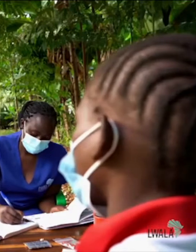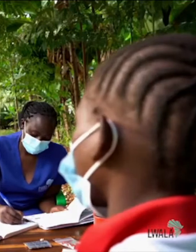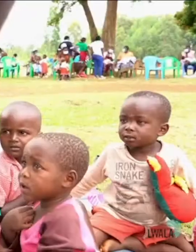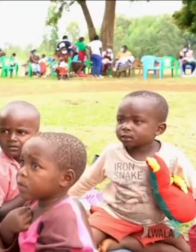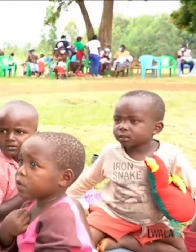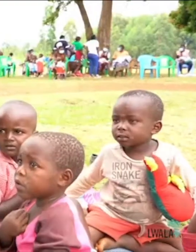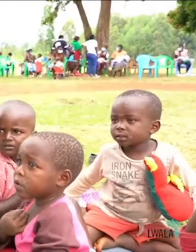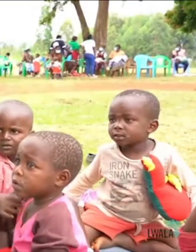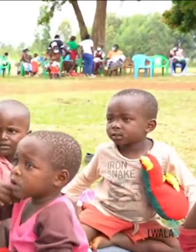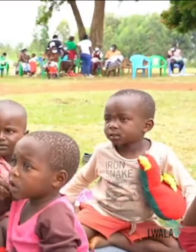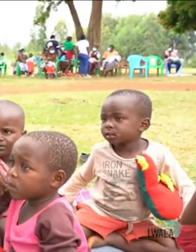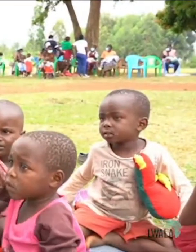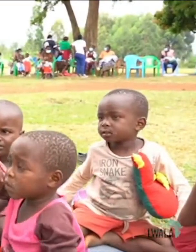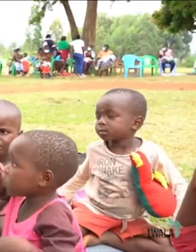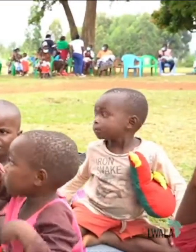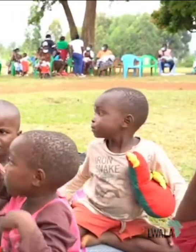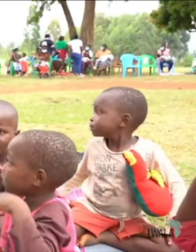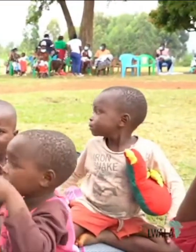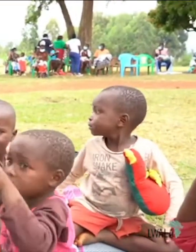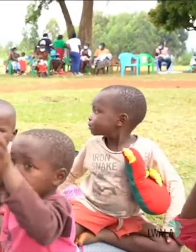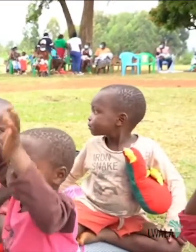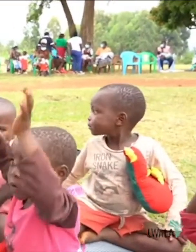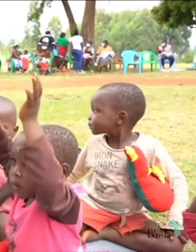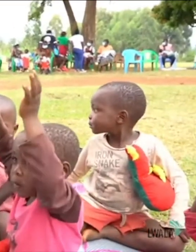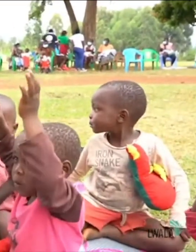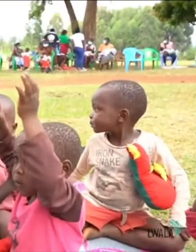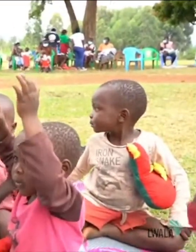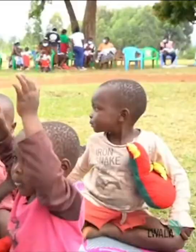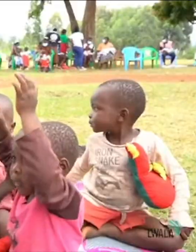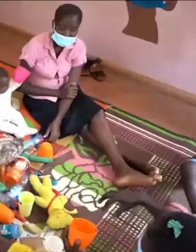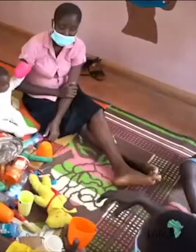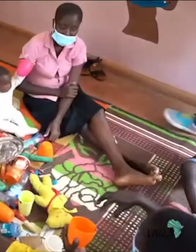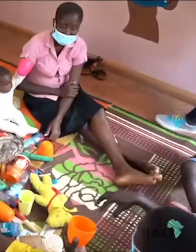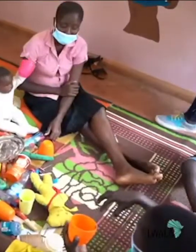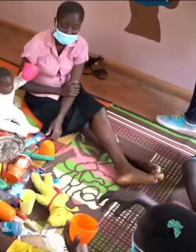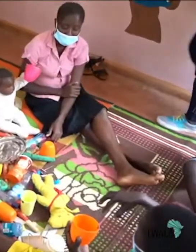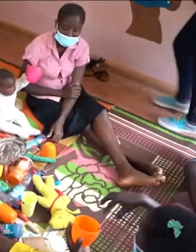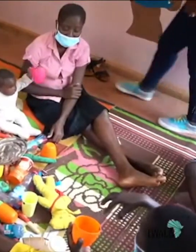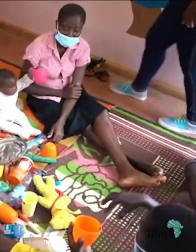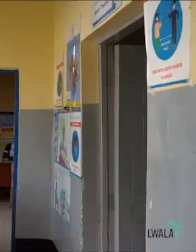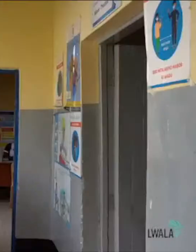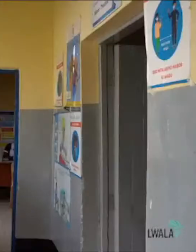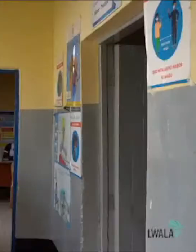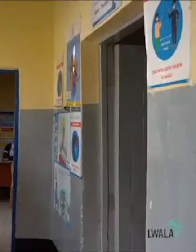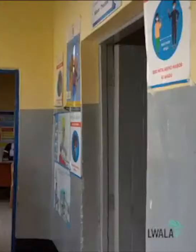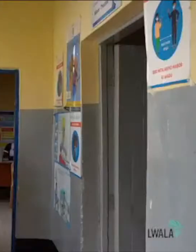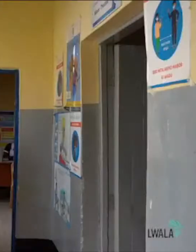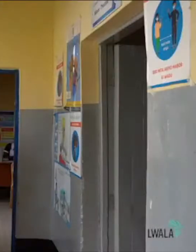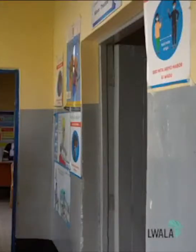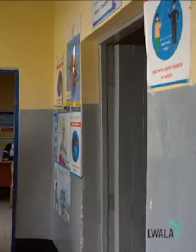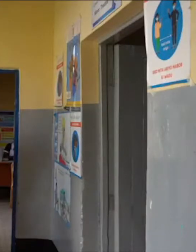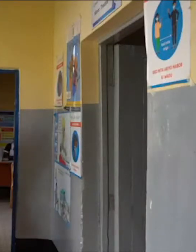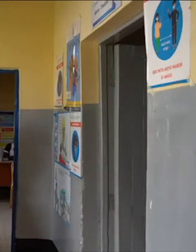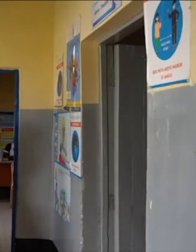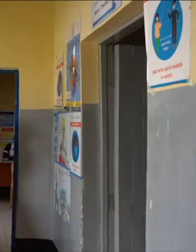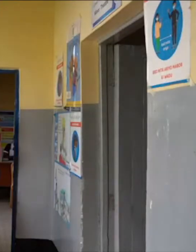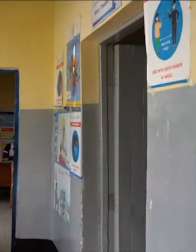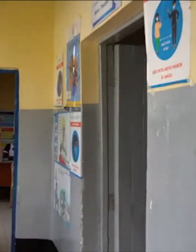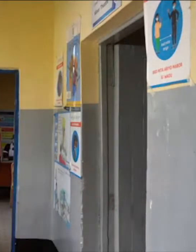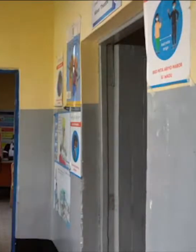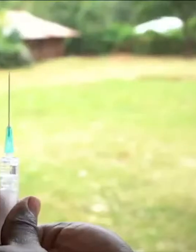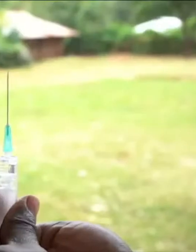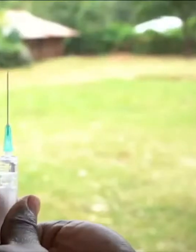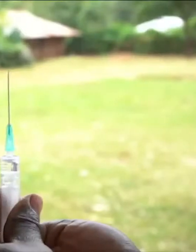ECD interventions should focus on both long-term and immediate changes in the lives of children. Luala's ECD program integrates